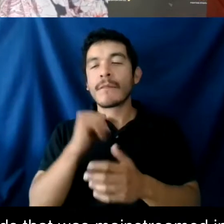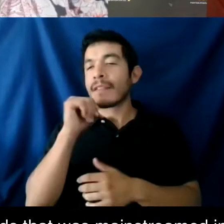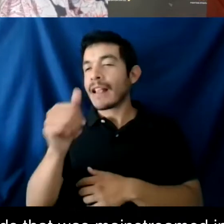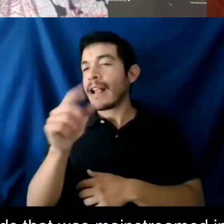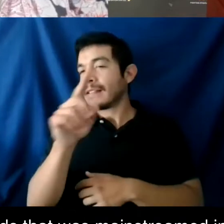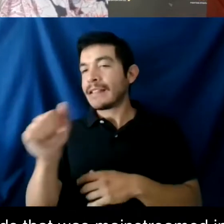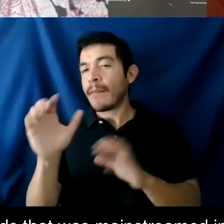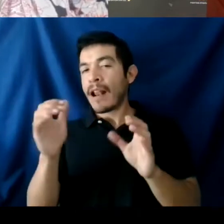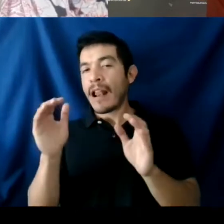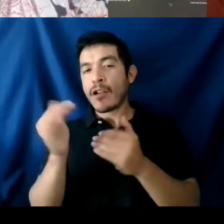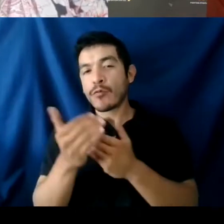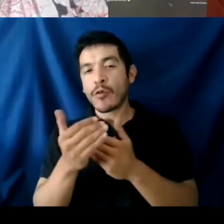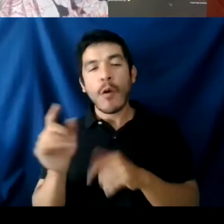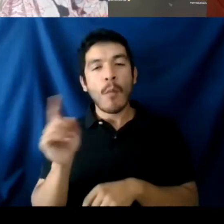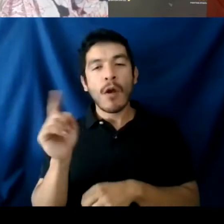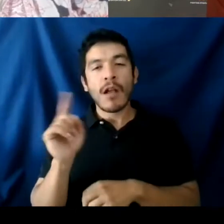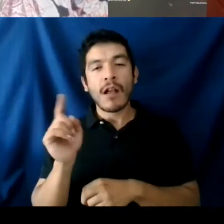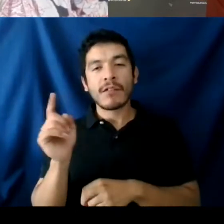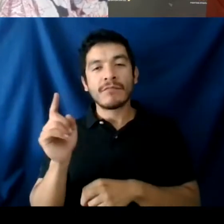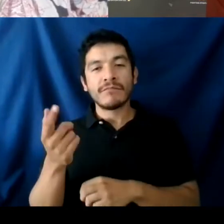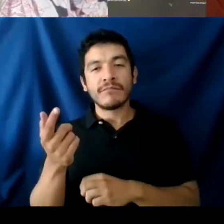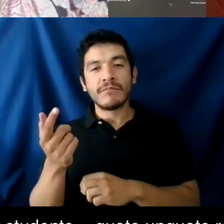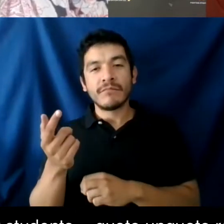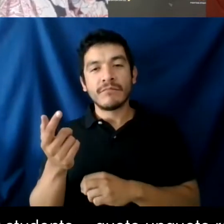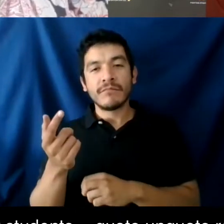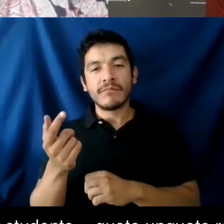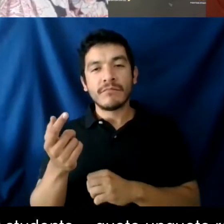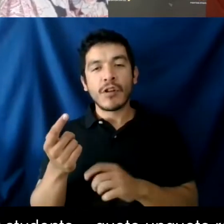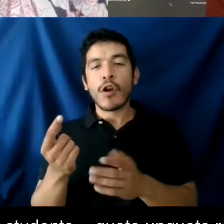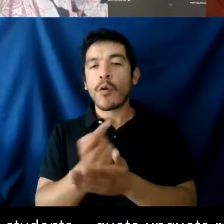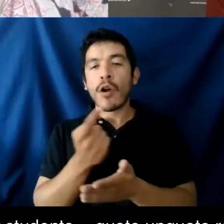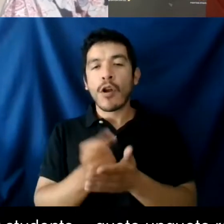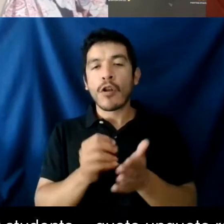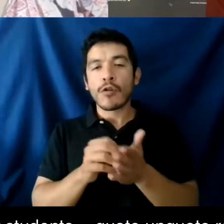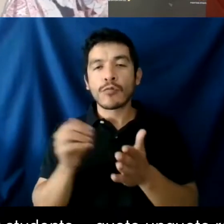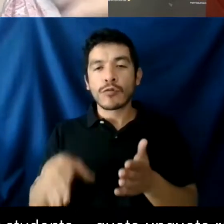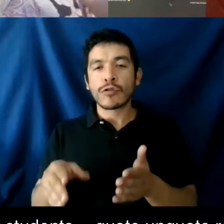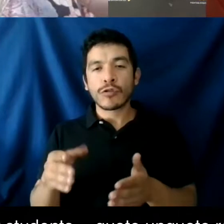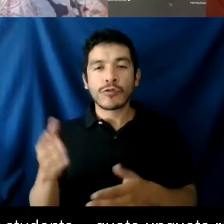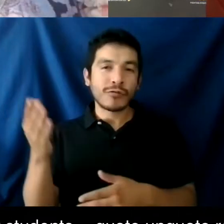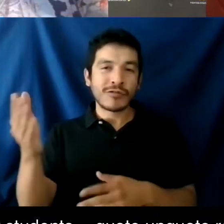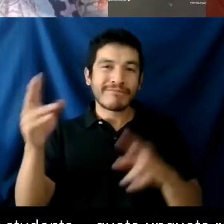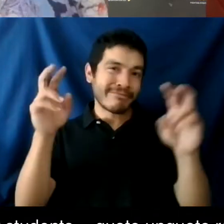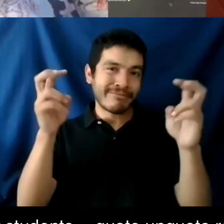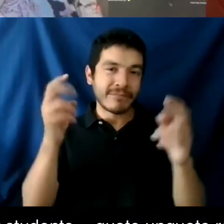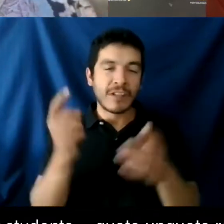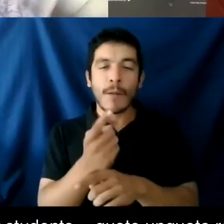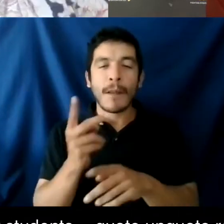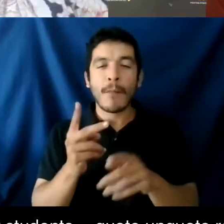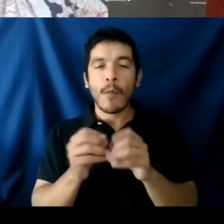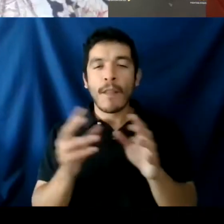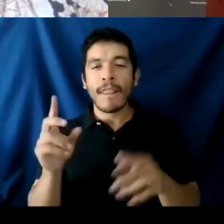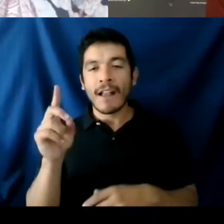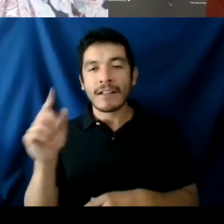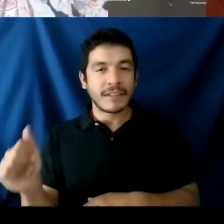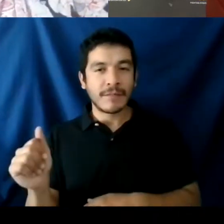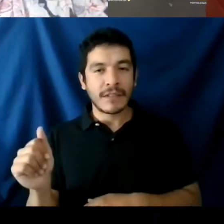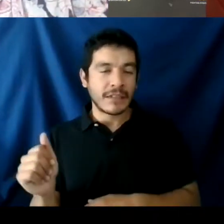non-disabled classroom where um, regular students, quote unquote regular students, people without